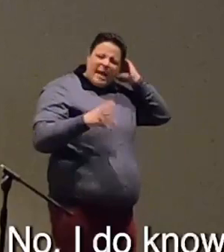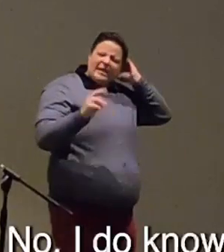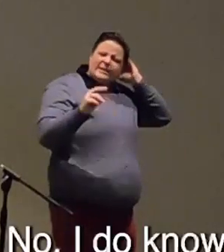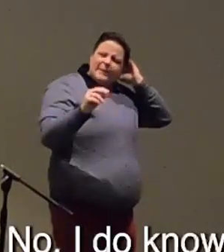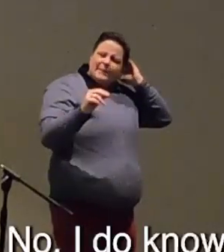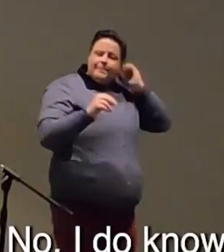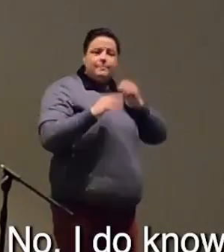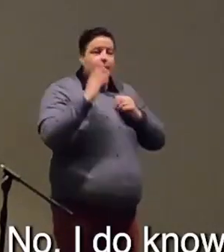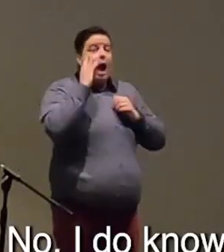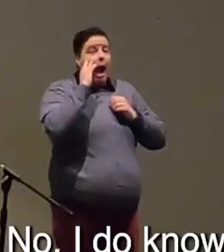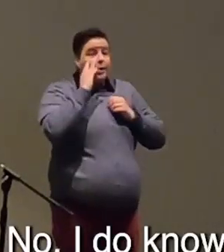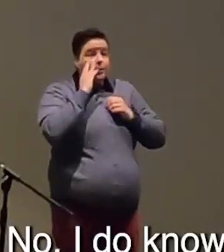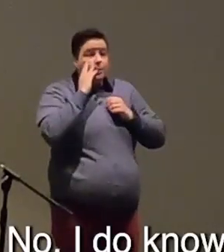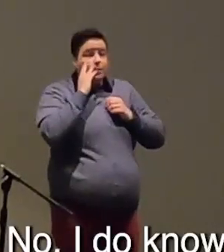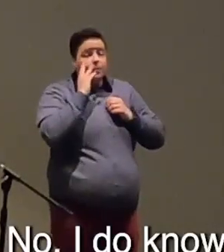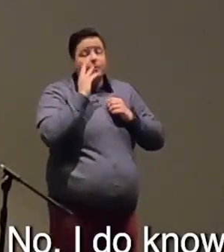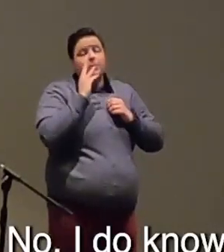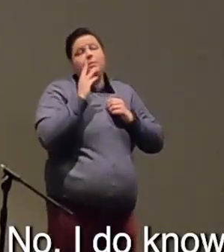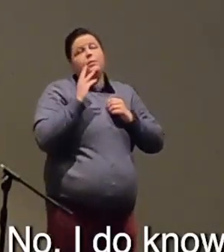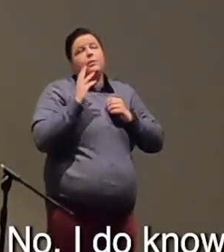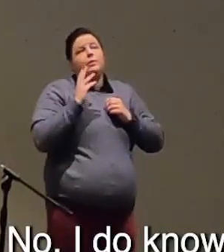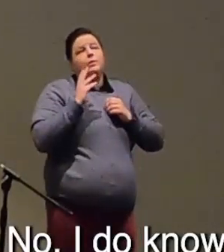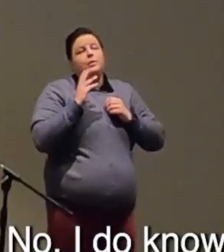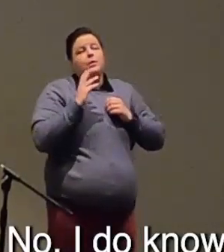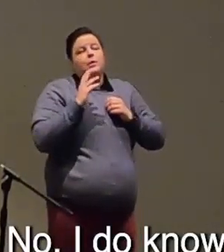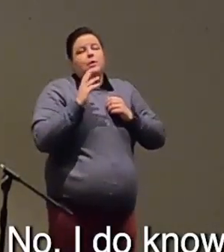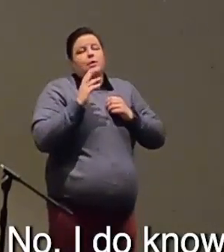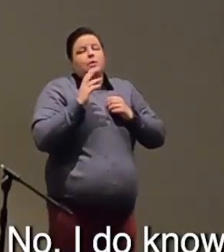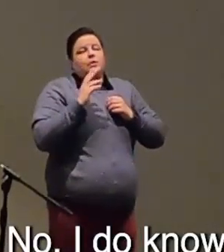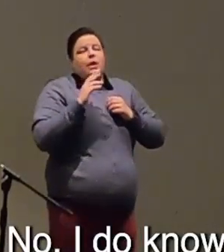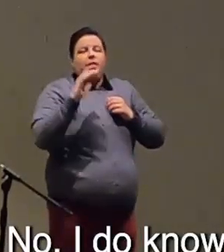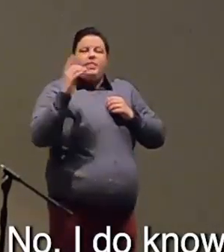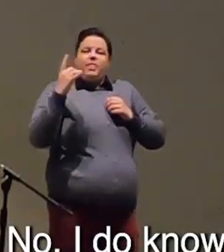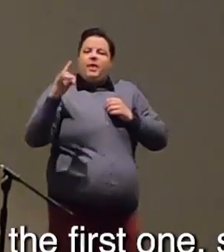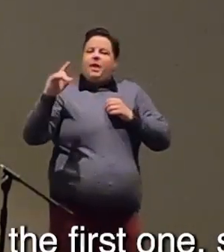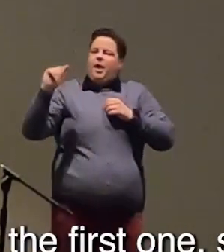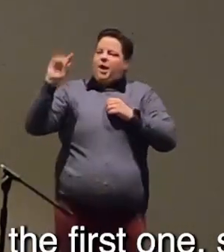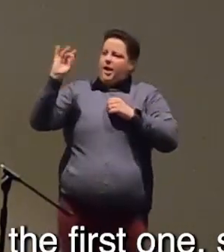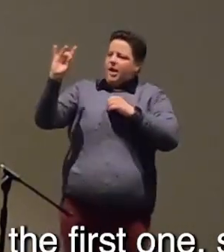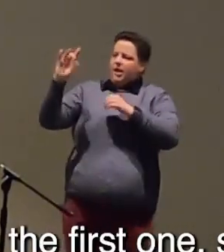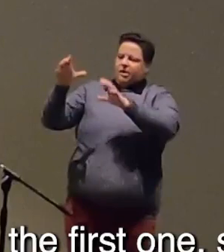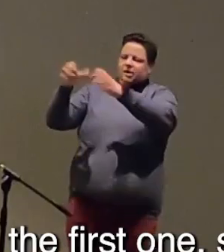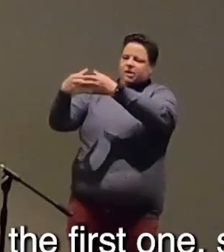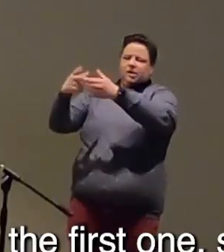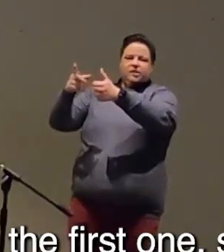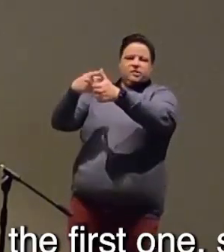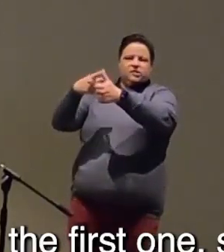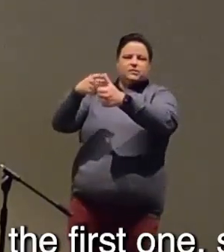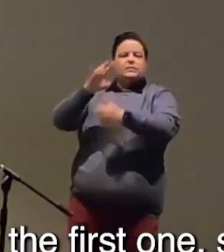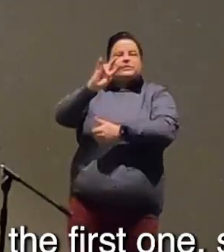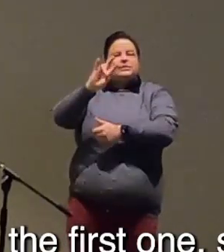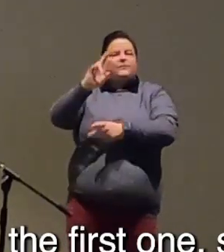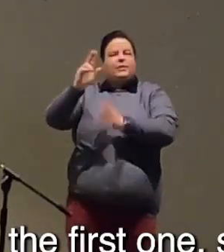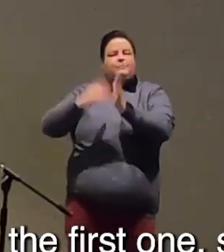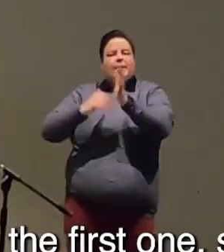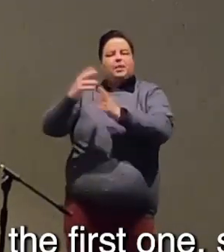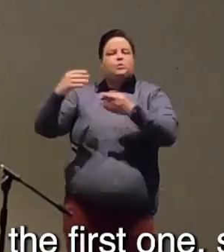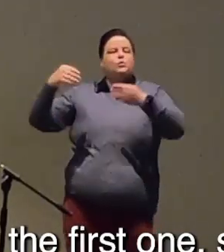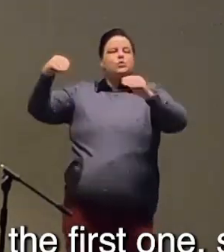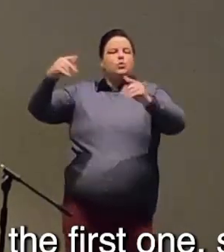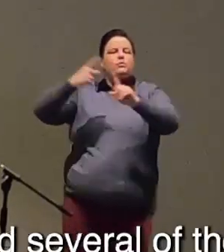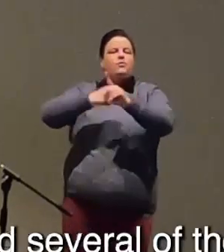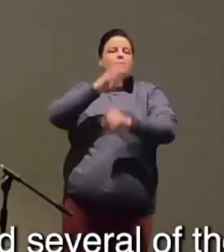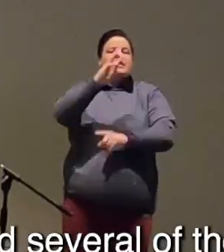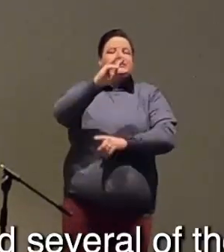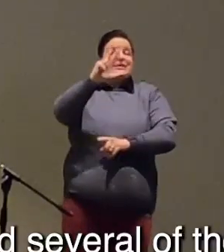No. I do know that at the 8's exhibition, the first one, 7 paintings were sold of the